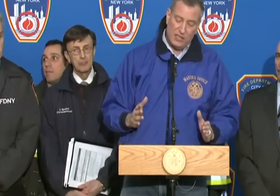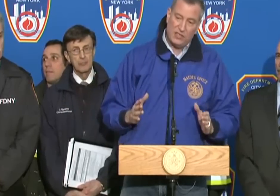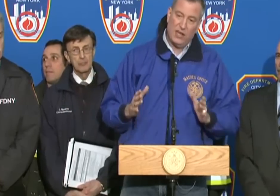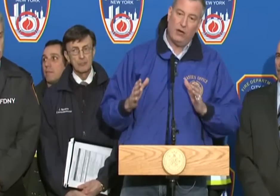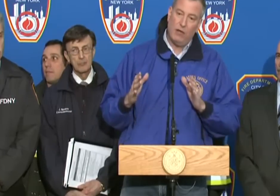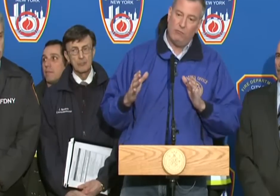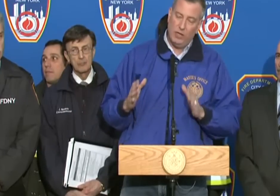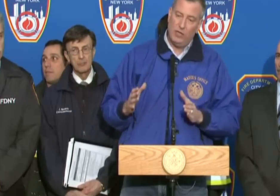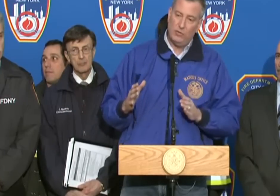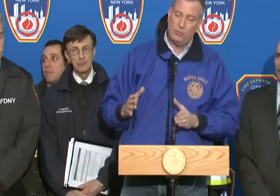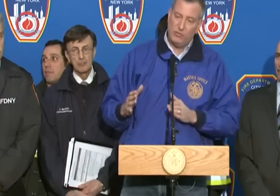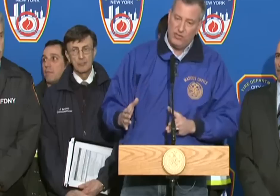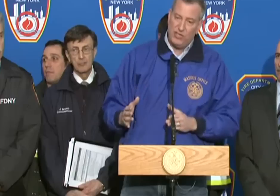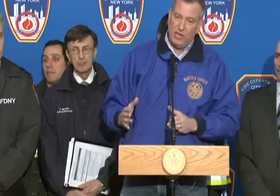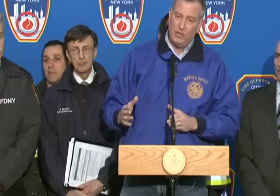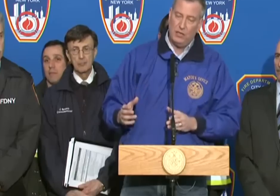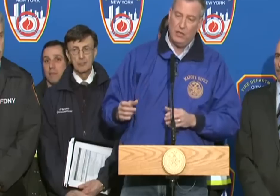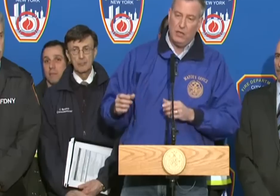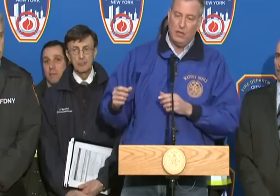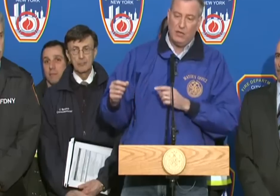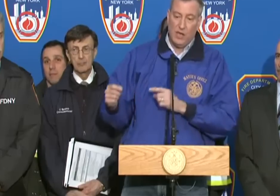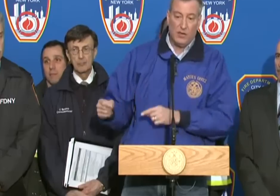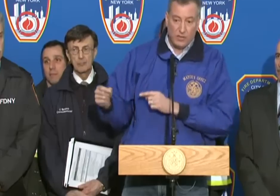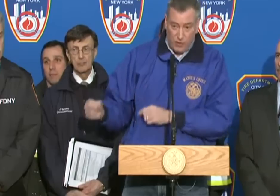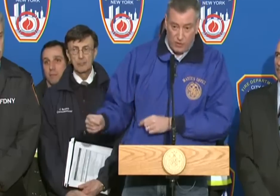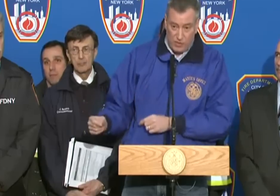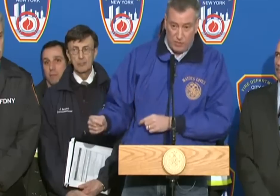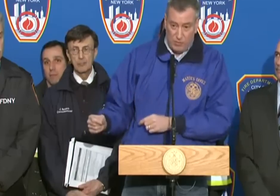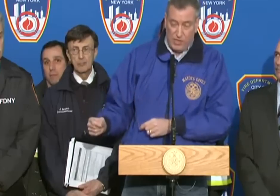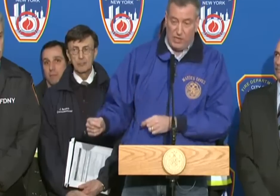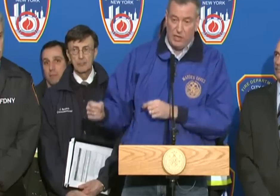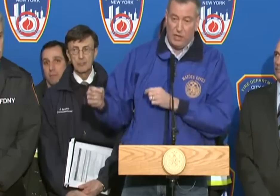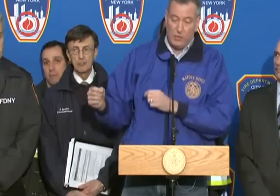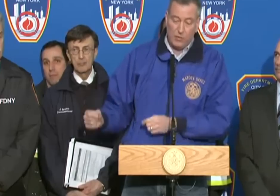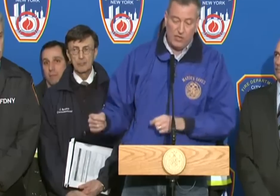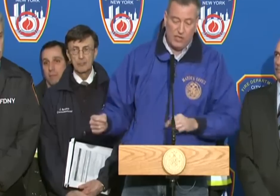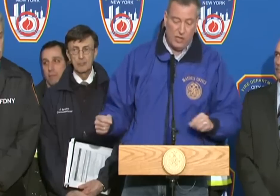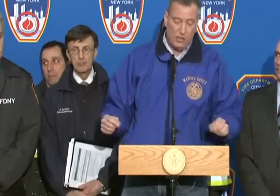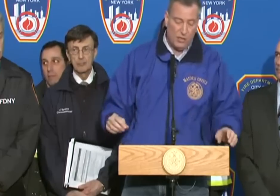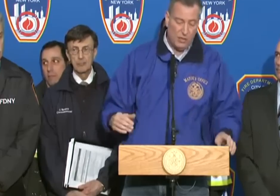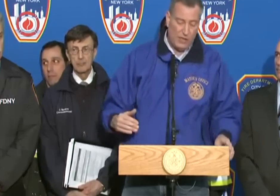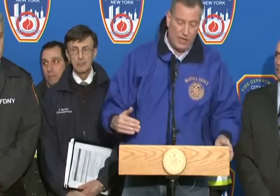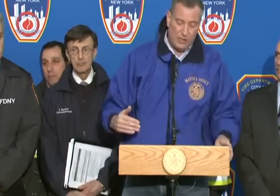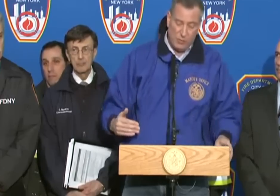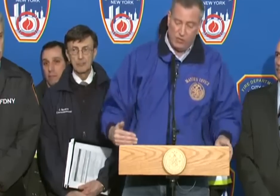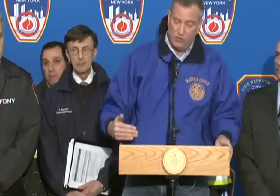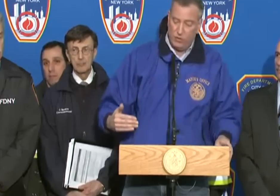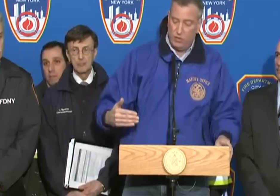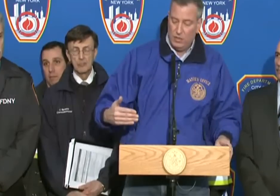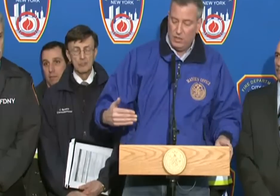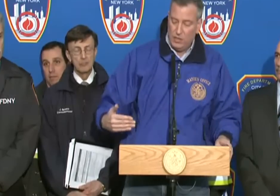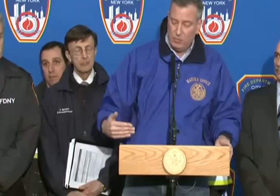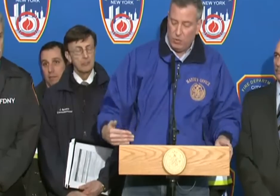as I said yesterday, I really do appreciate the governor's focus on pre-K. I appreciate that he's